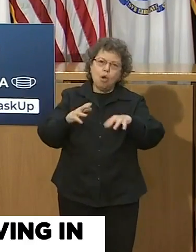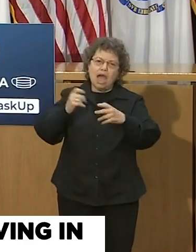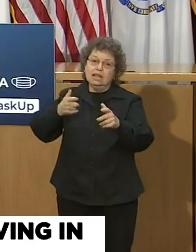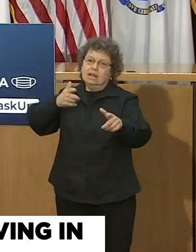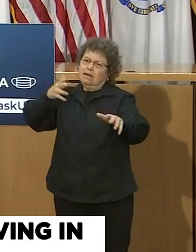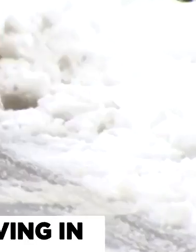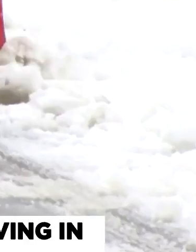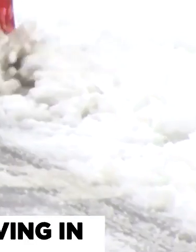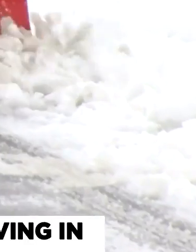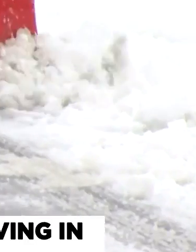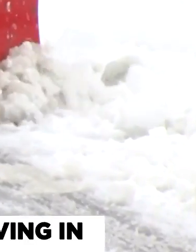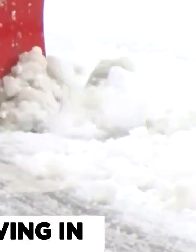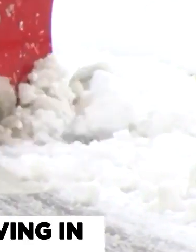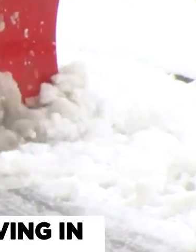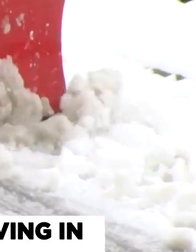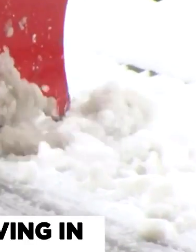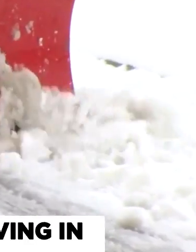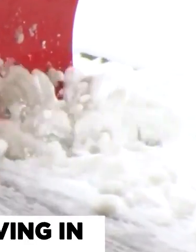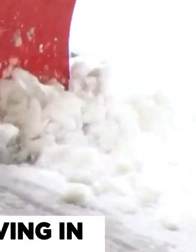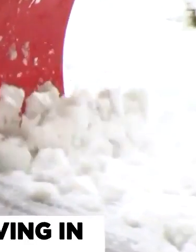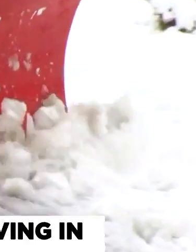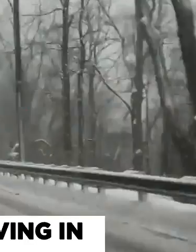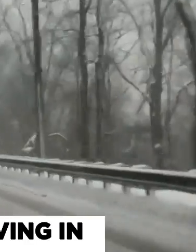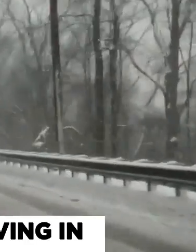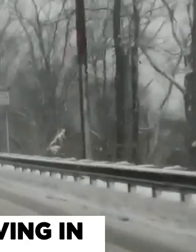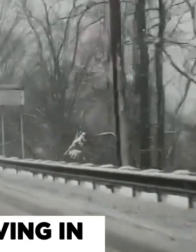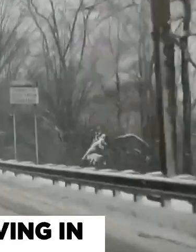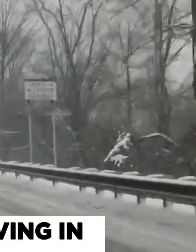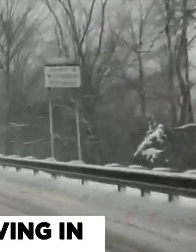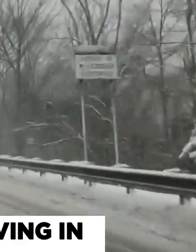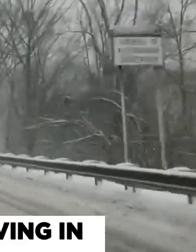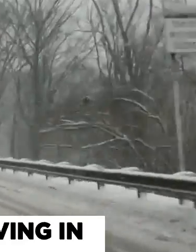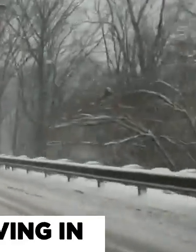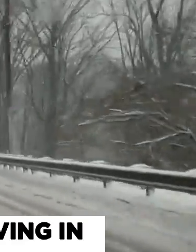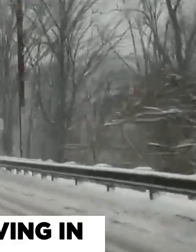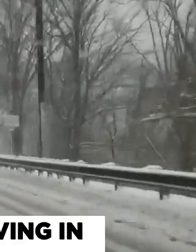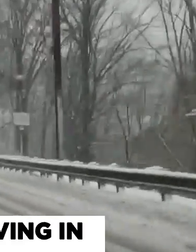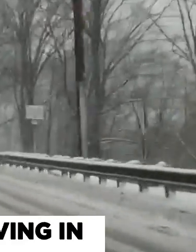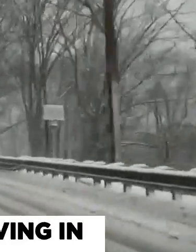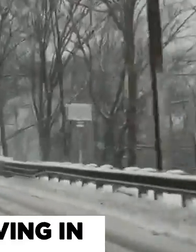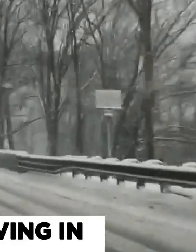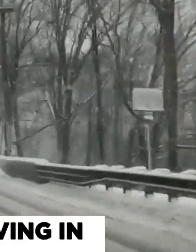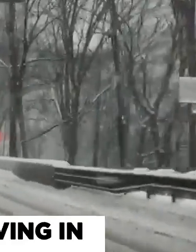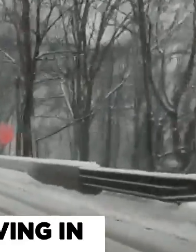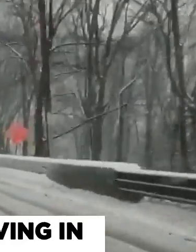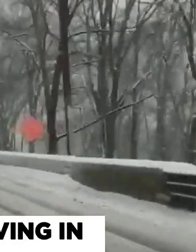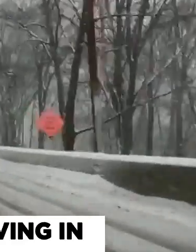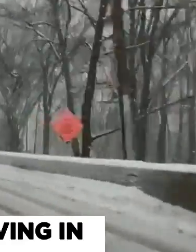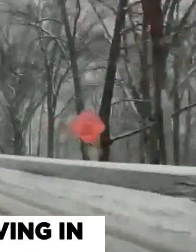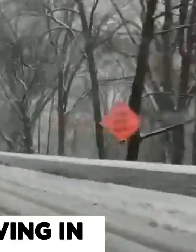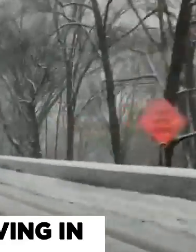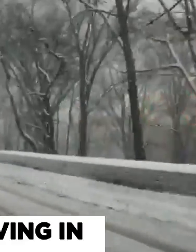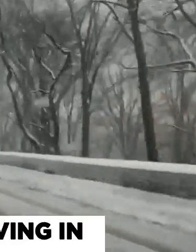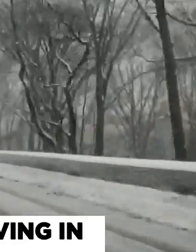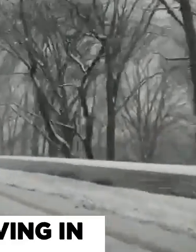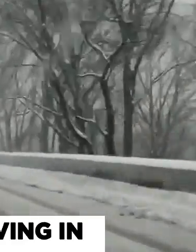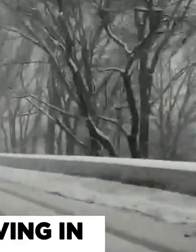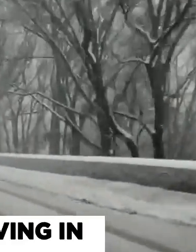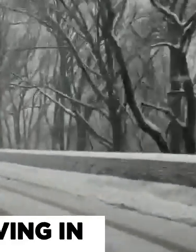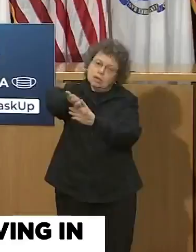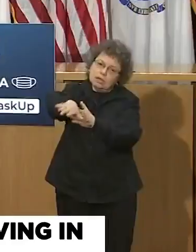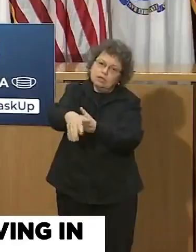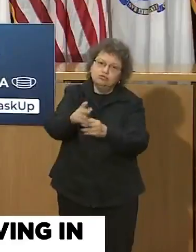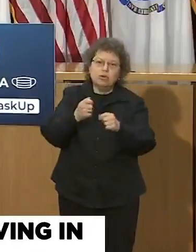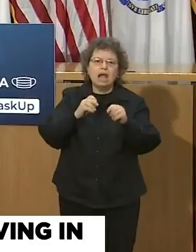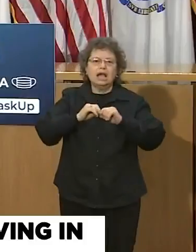starts to come down. Utility companies and road crews are prepared and ready to take action while heeding safety precautions themselves.